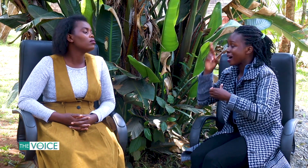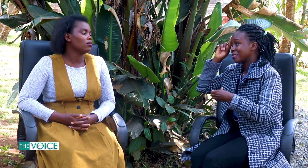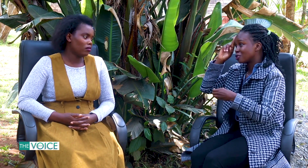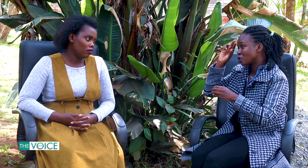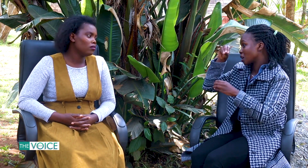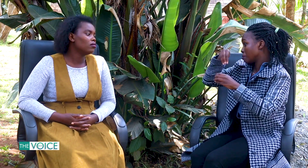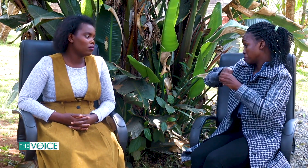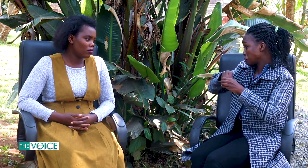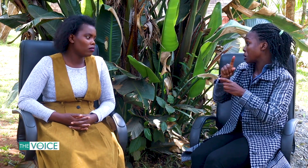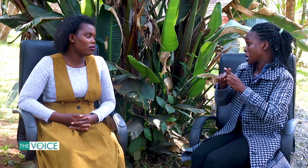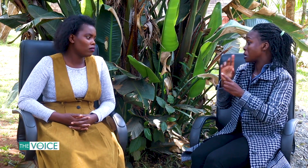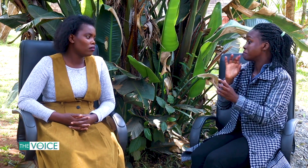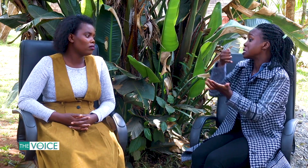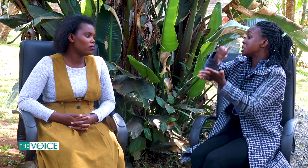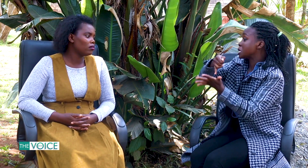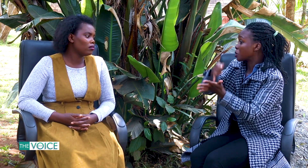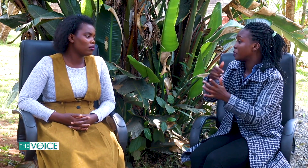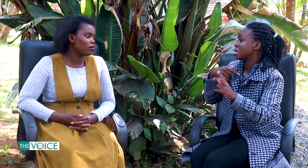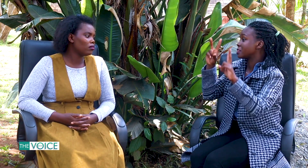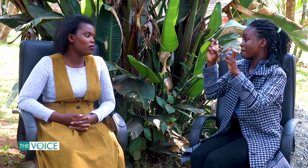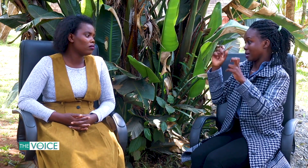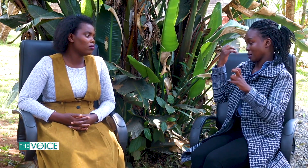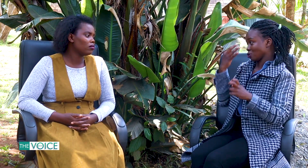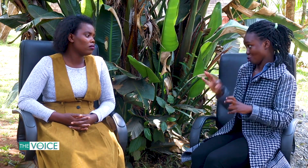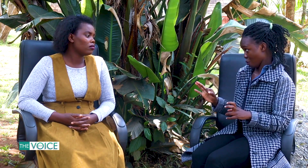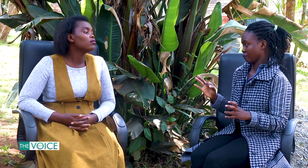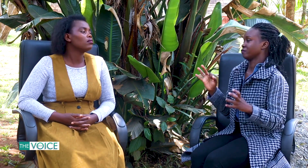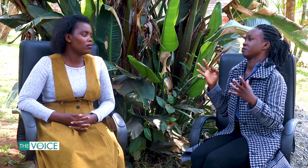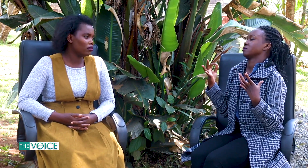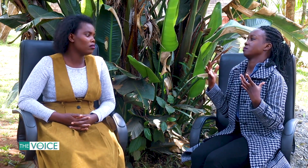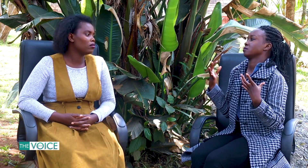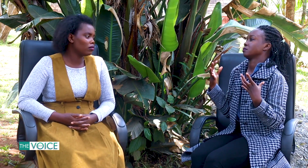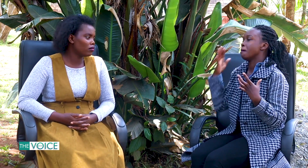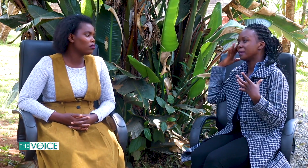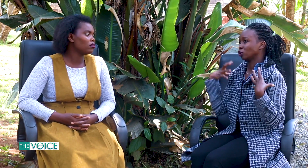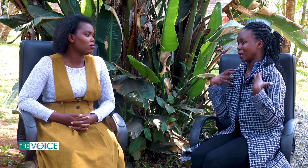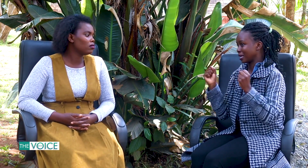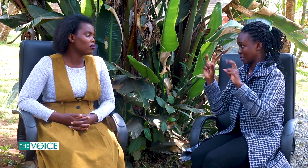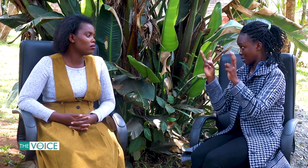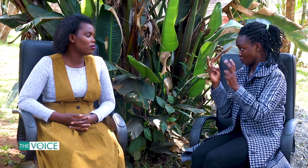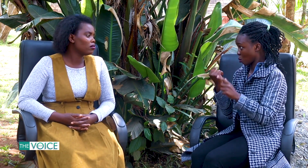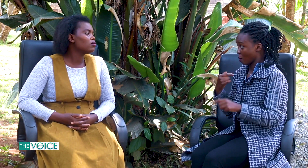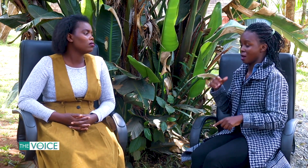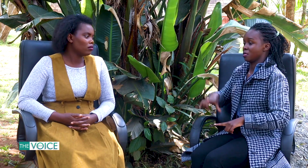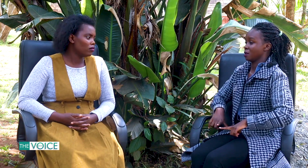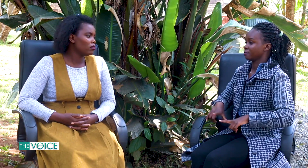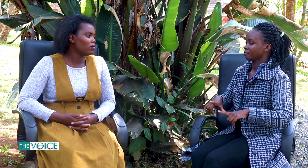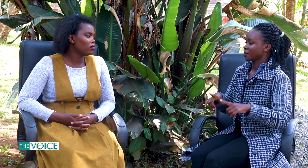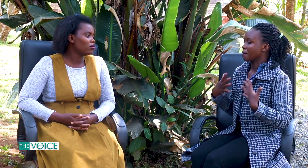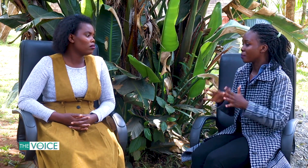So for me, even that was among the reason why I really had to join this project. And I was joining to make sure that our voices